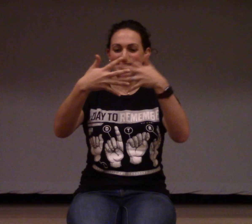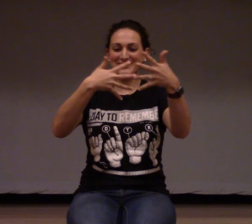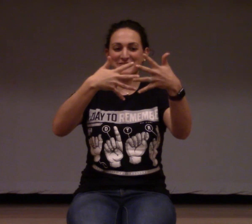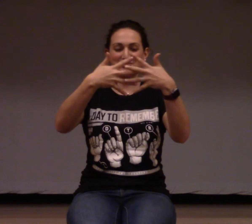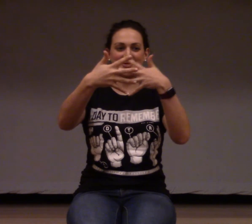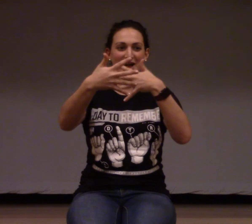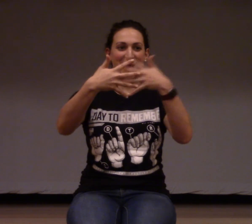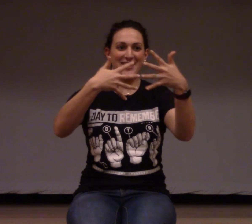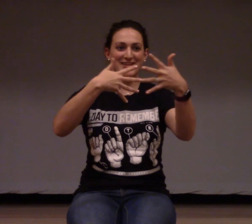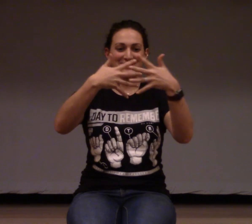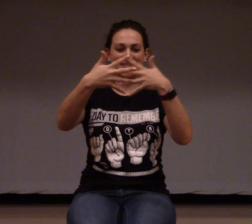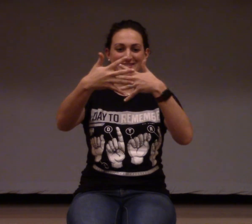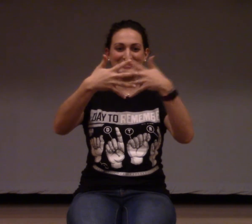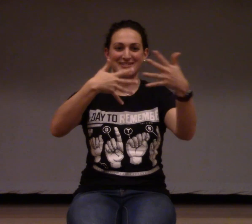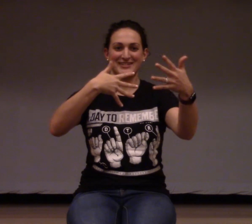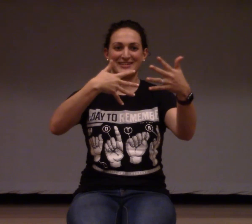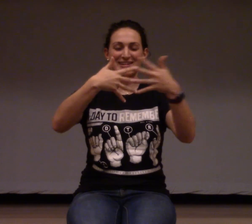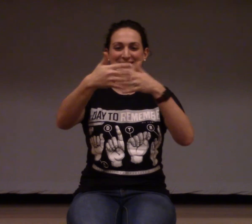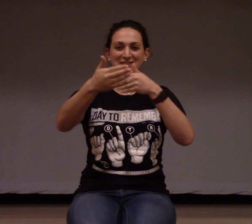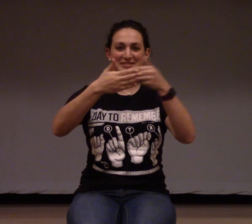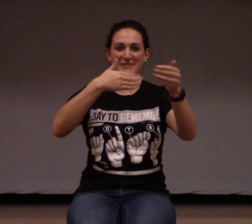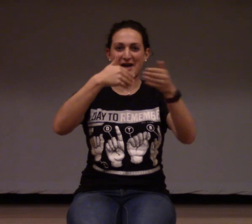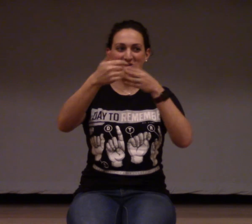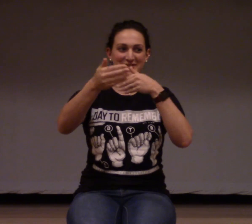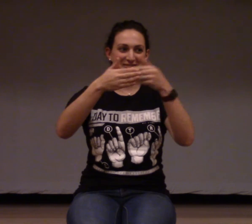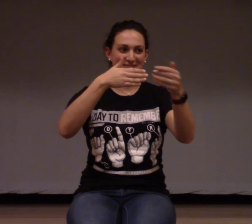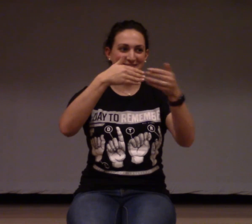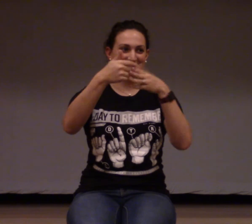So with gray, doesn't matter.